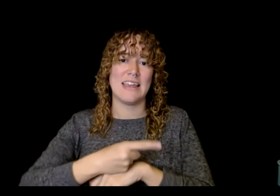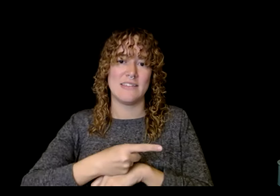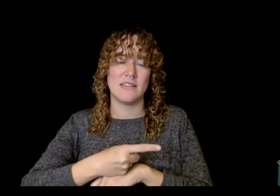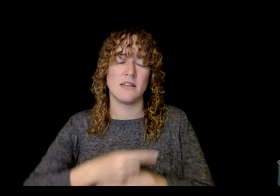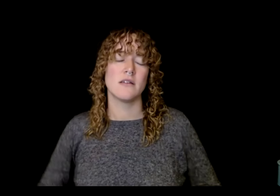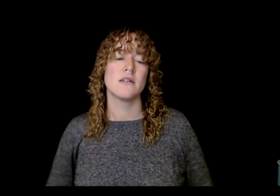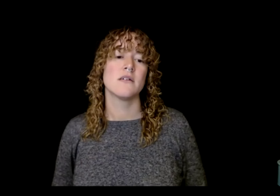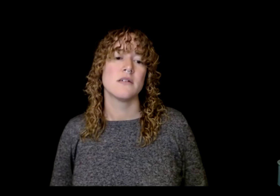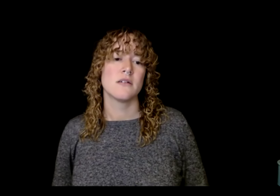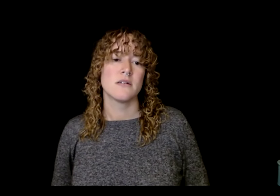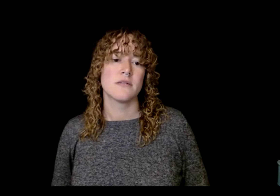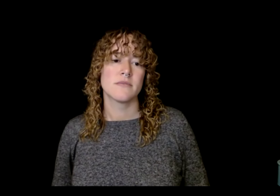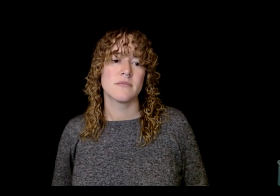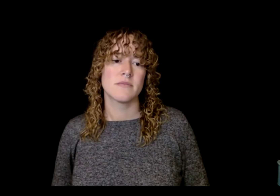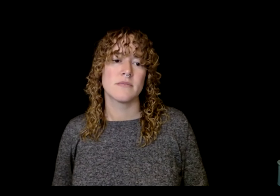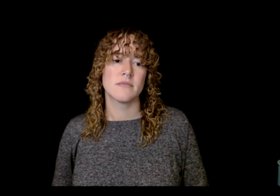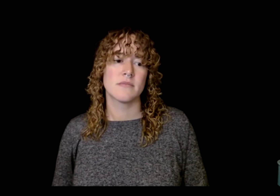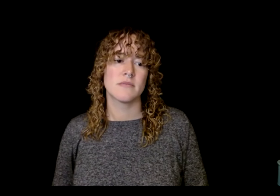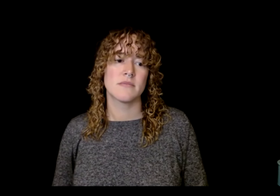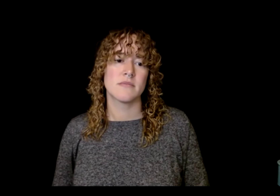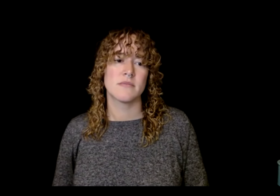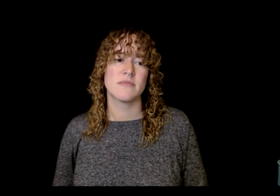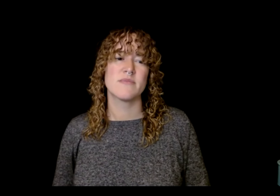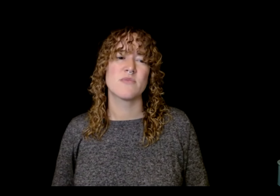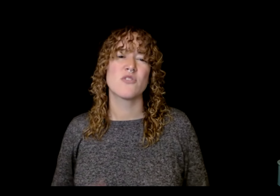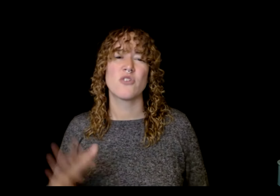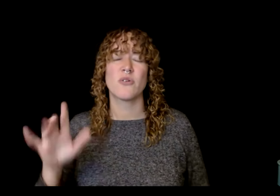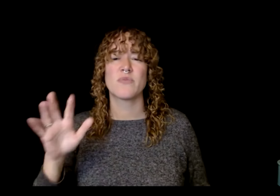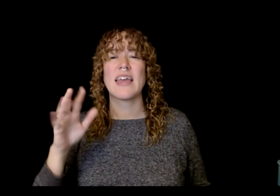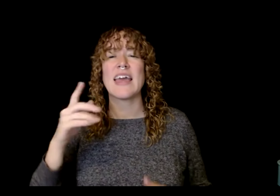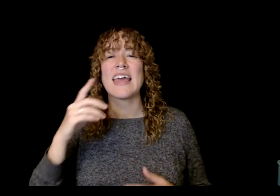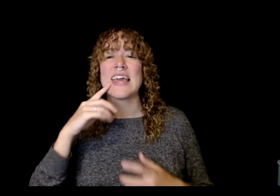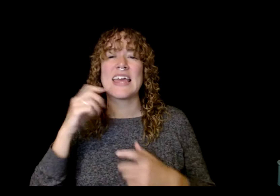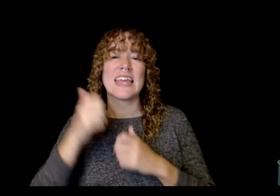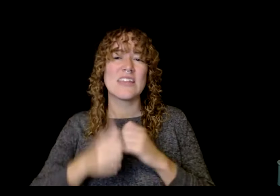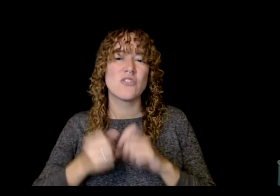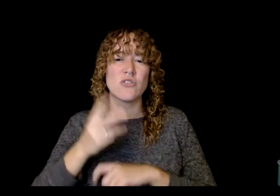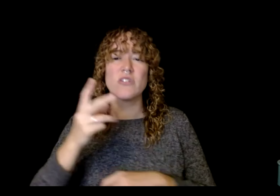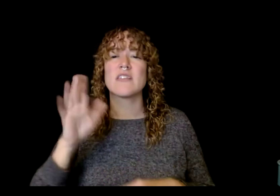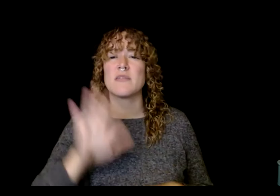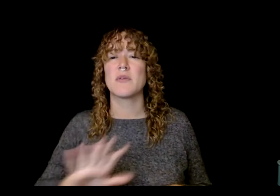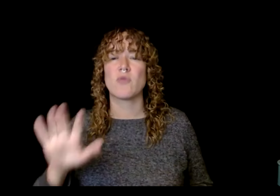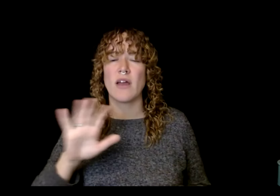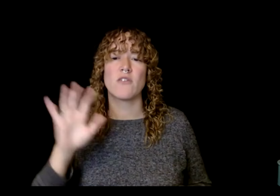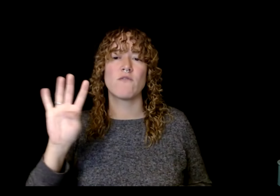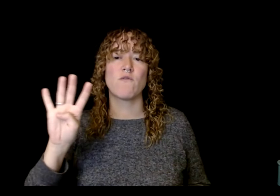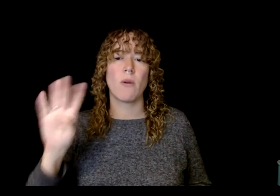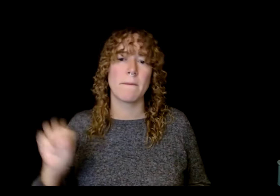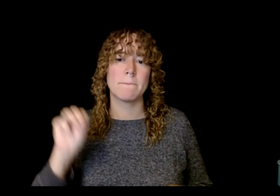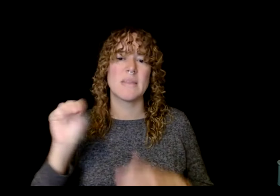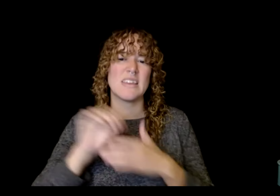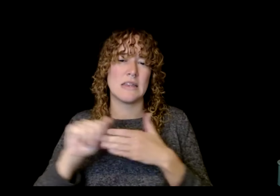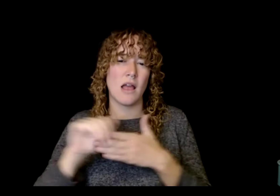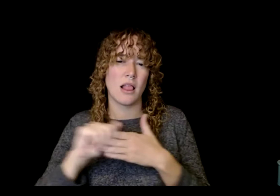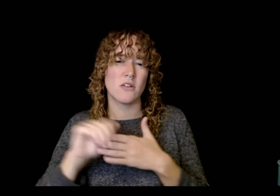been about 4 million every biennium, a little higher with inflation. And we